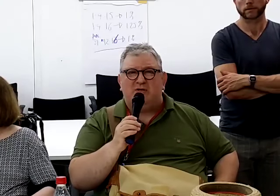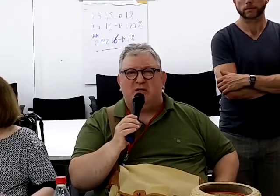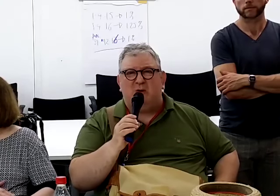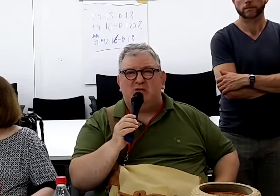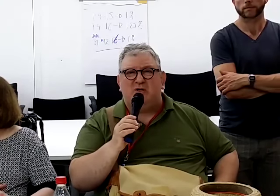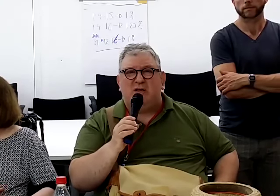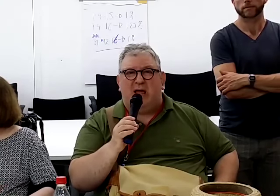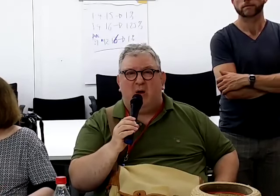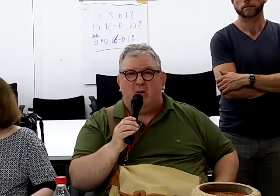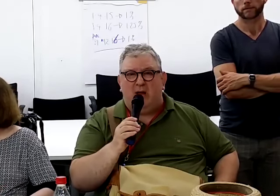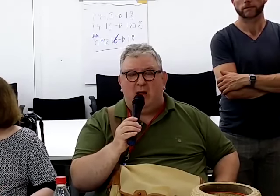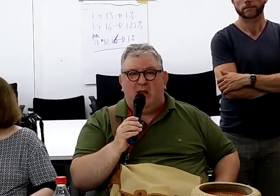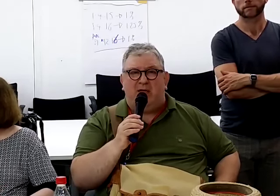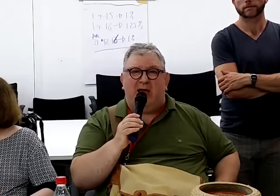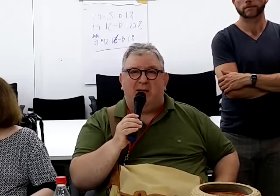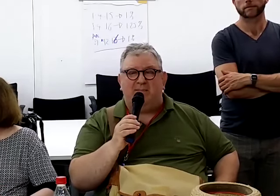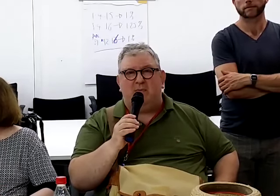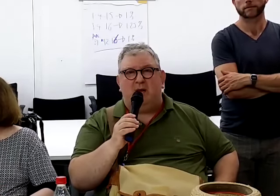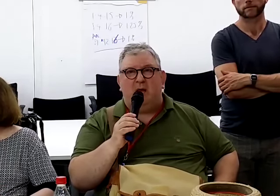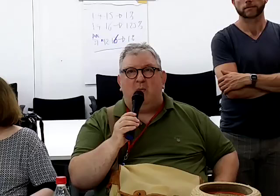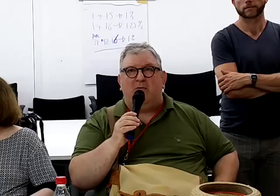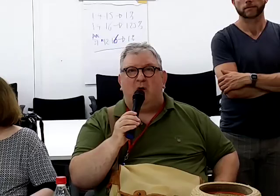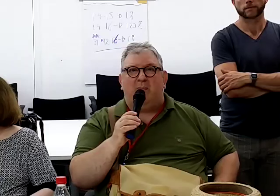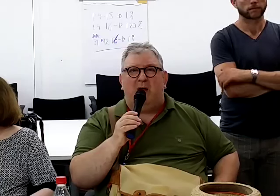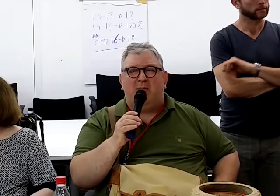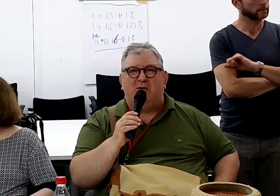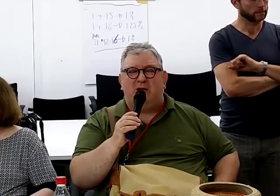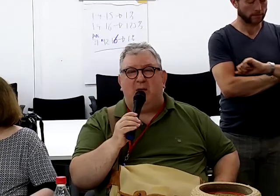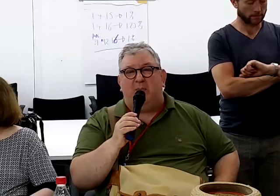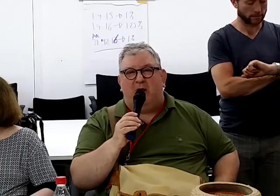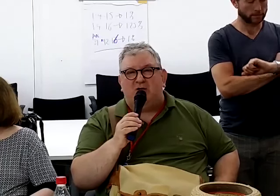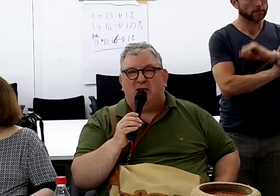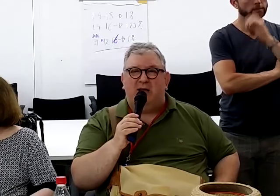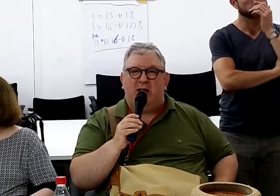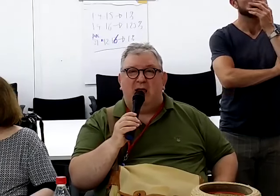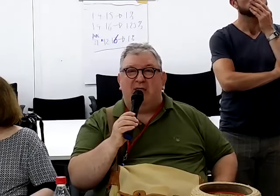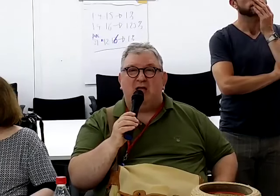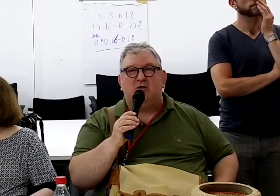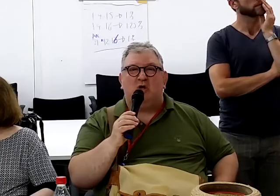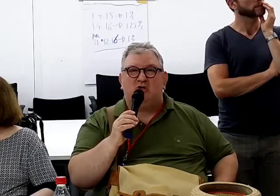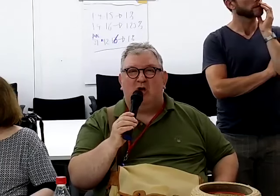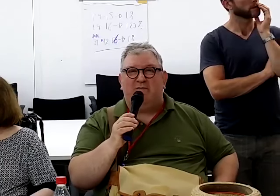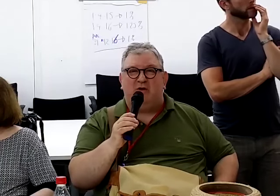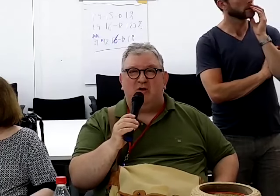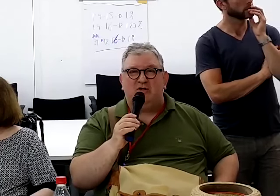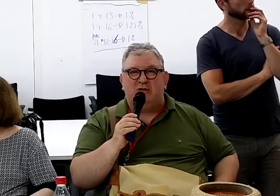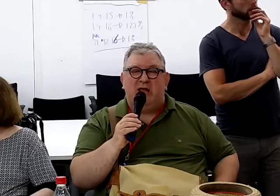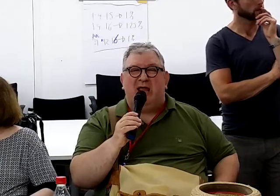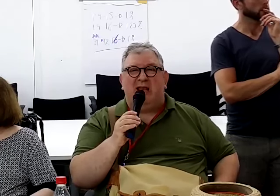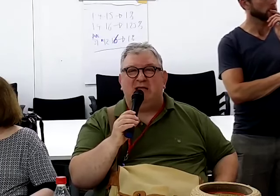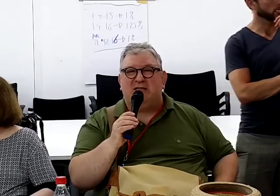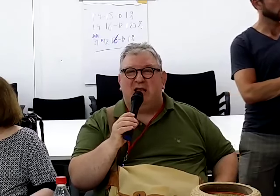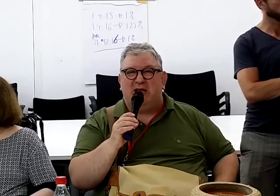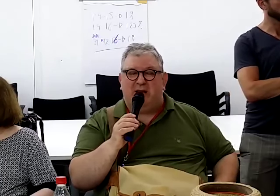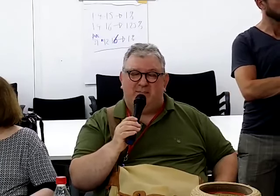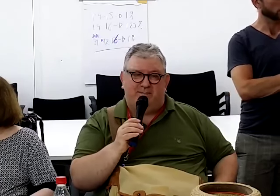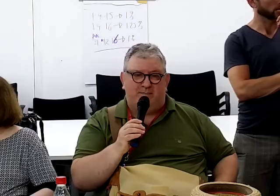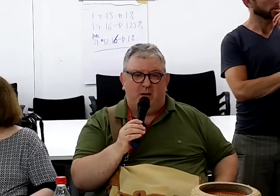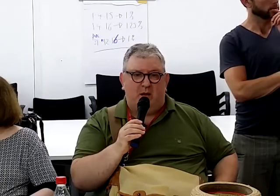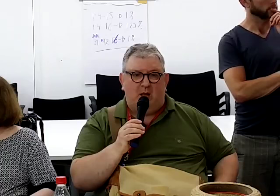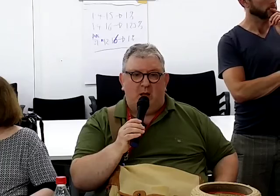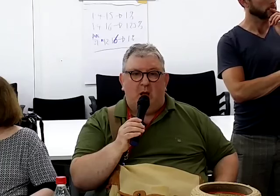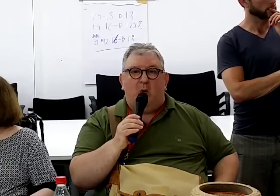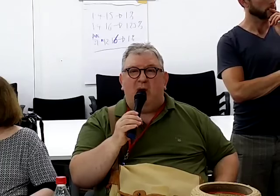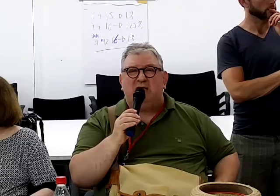So we're in a situation now that we've got a parliamentary Labour Party that has lost confidence in its